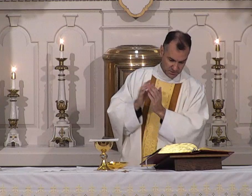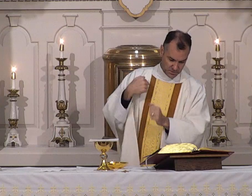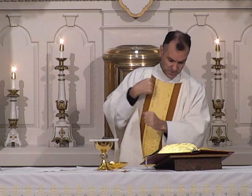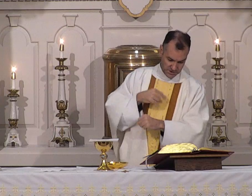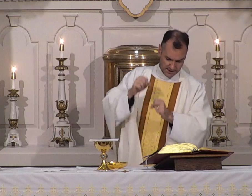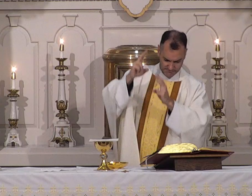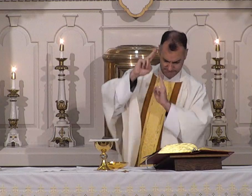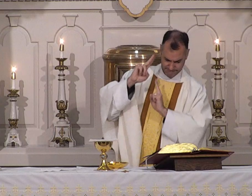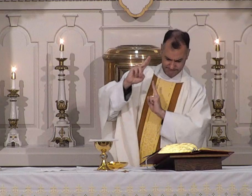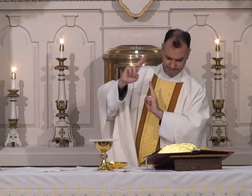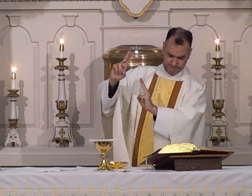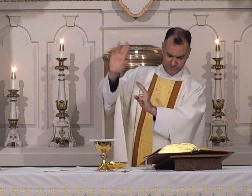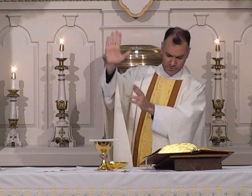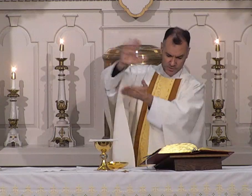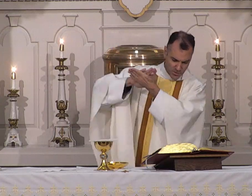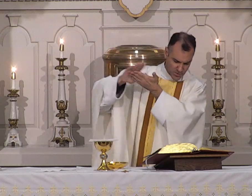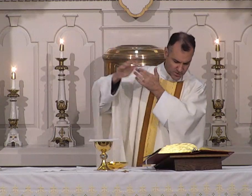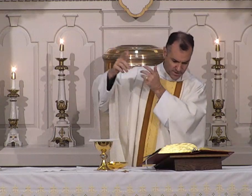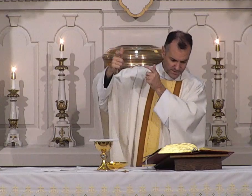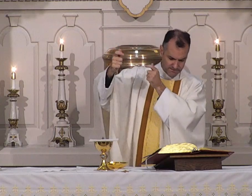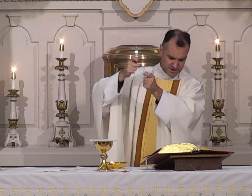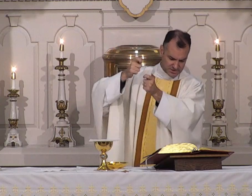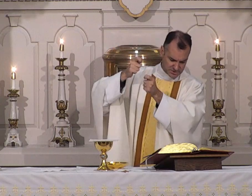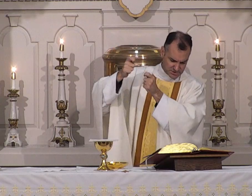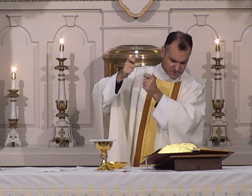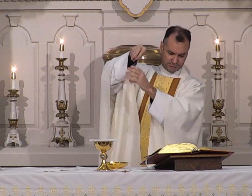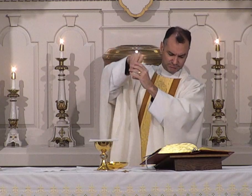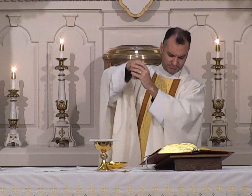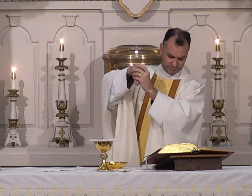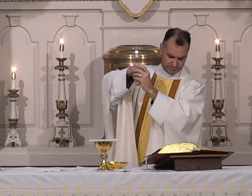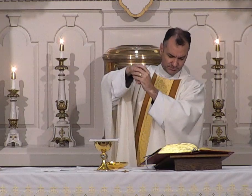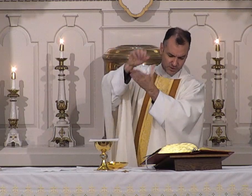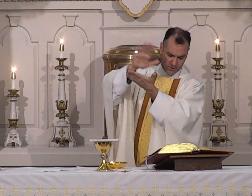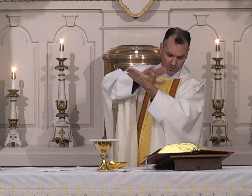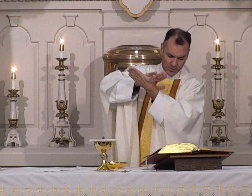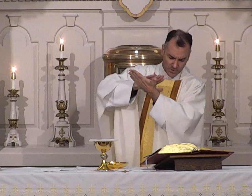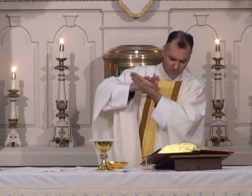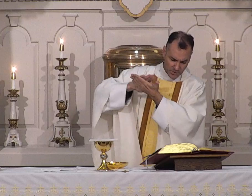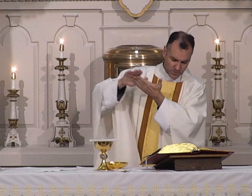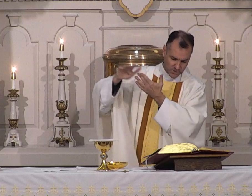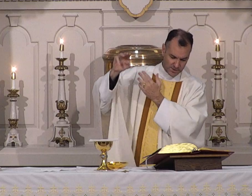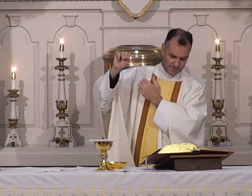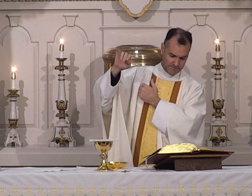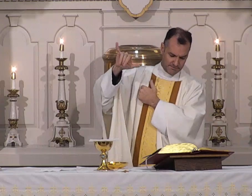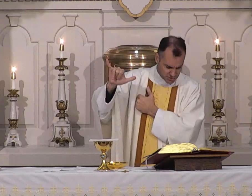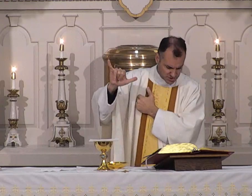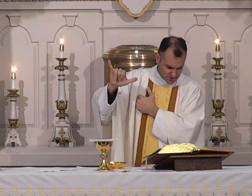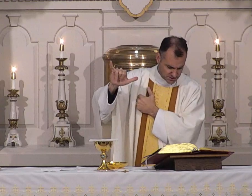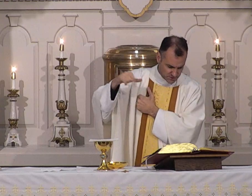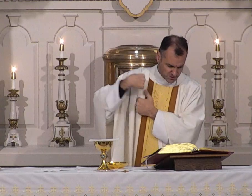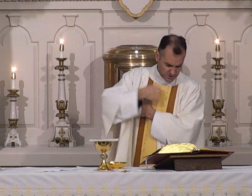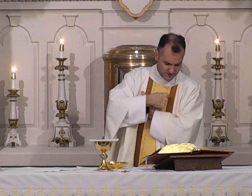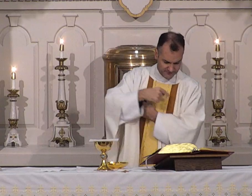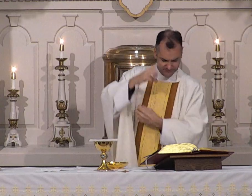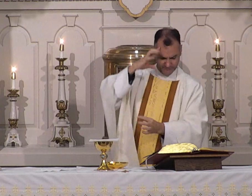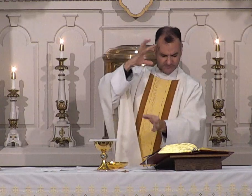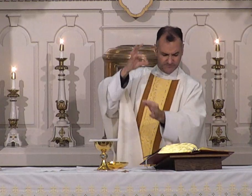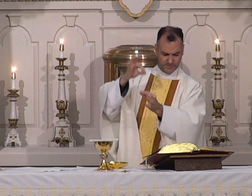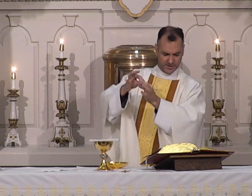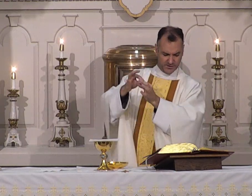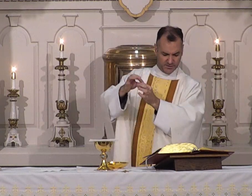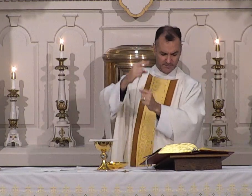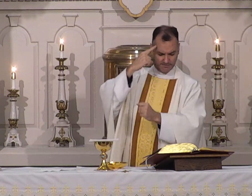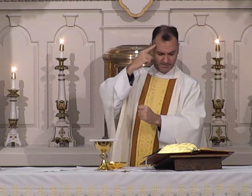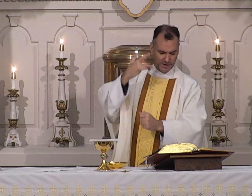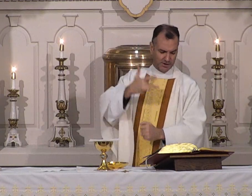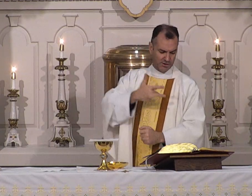this offering we may do fitting homage to your divine majesty, and by partaking of the sacred mystery,